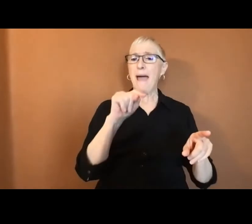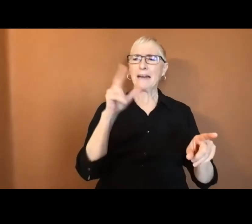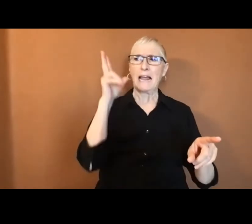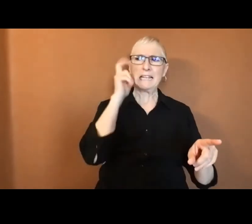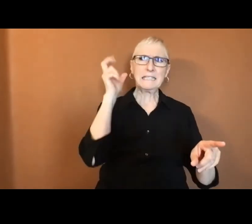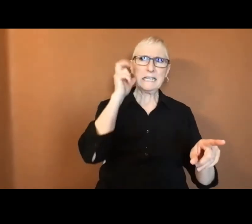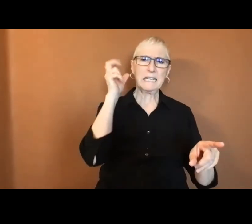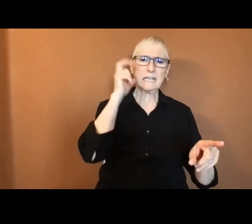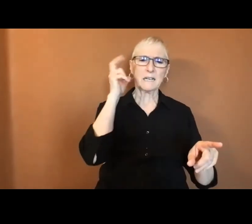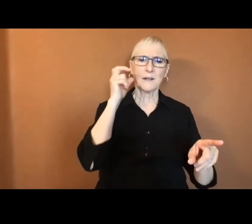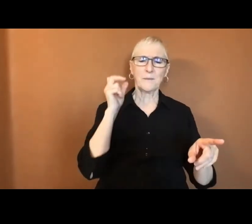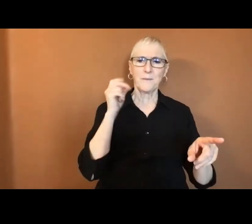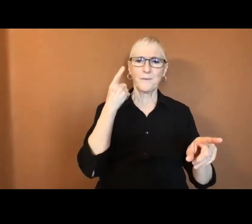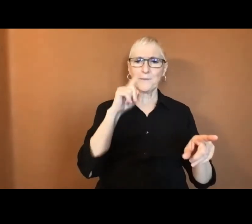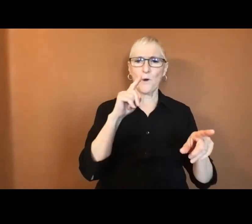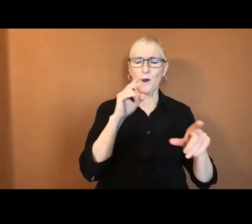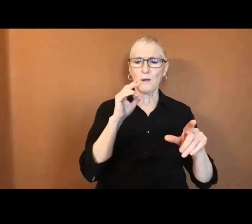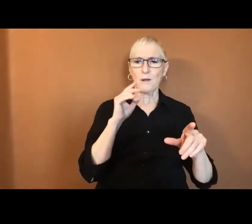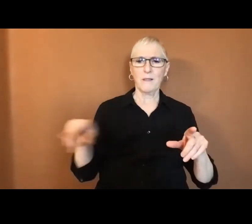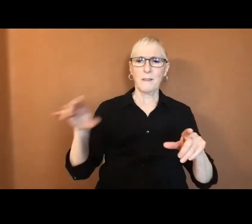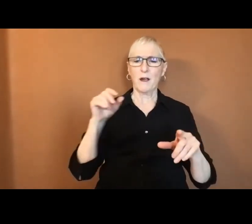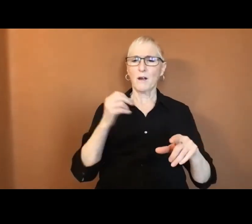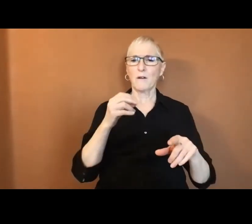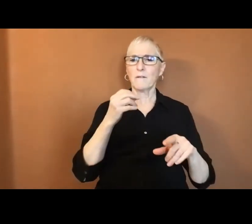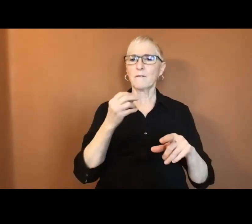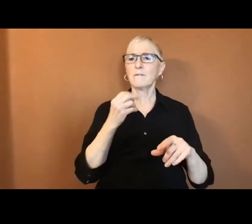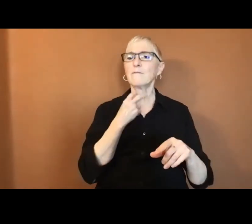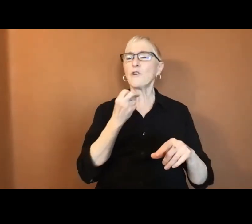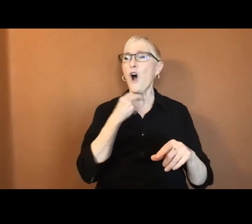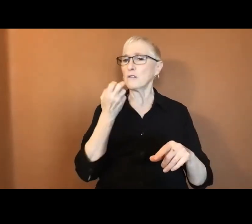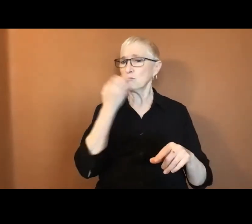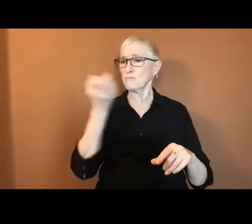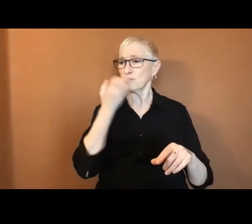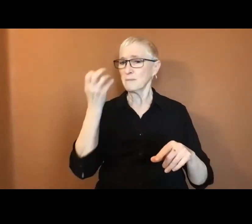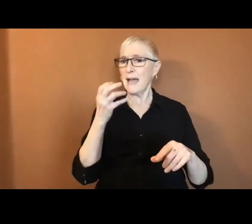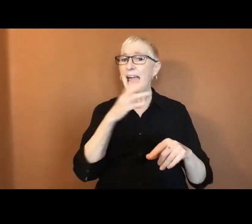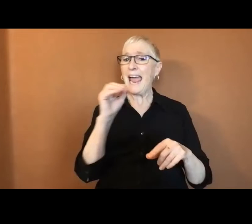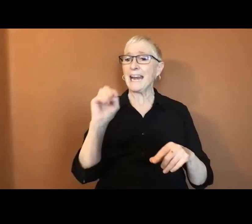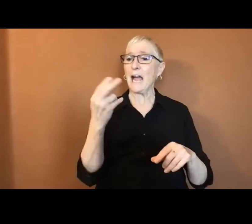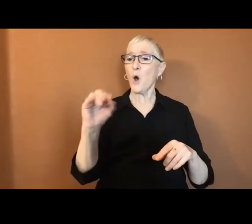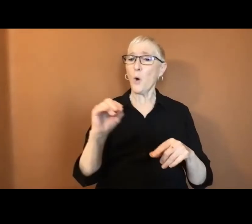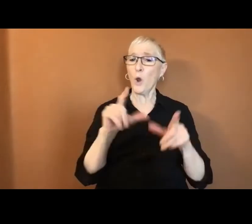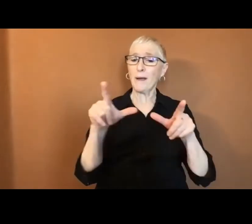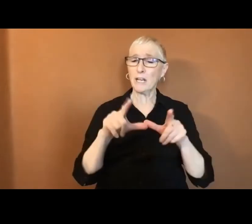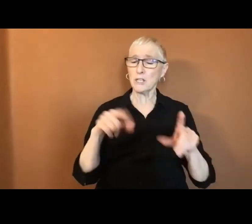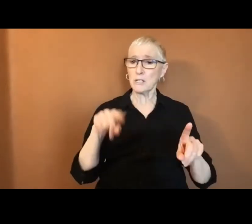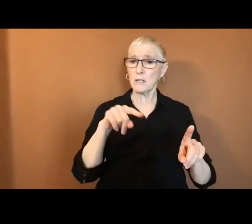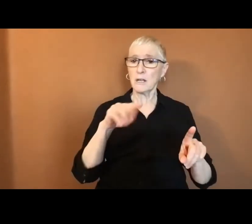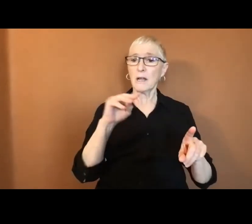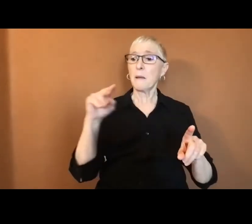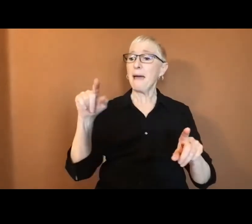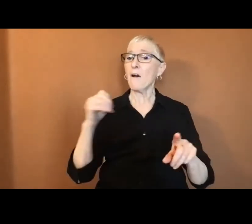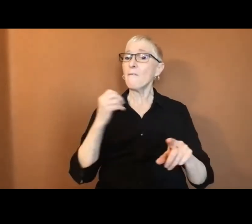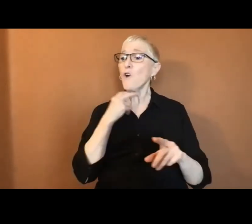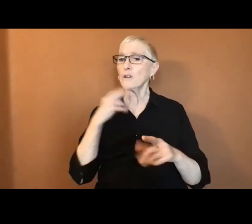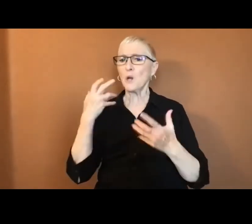for the communication sounds that those male frogs make, but they're also using echolocation. So the male frogs, of course, don't want to